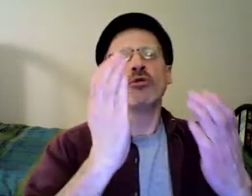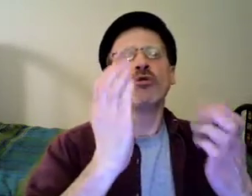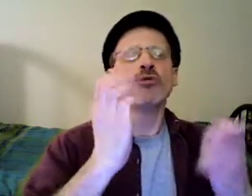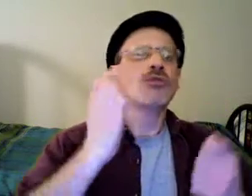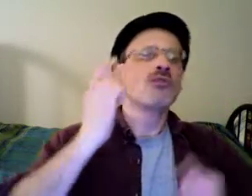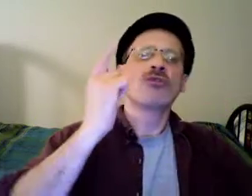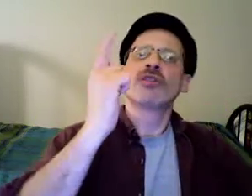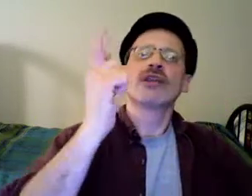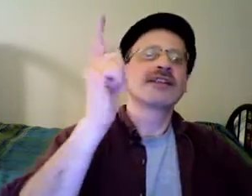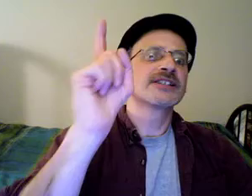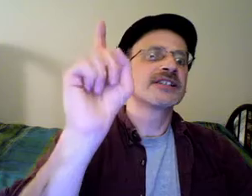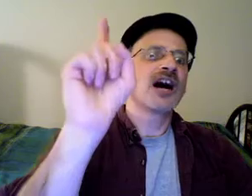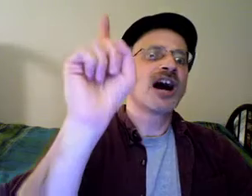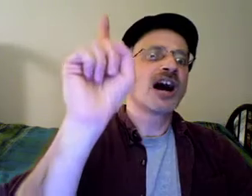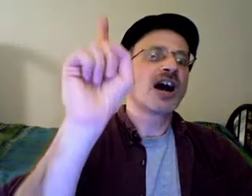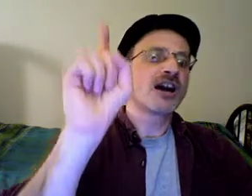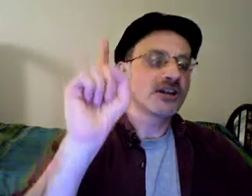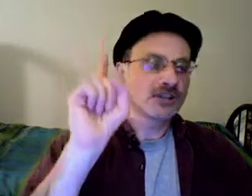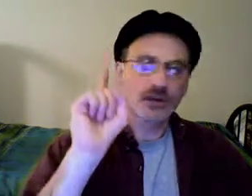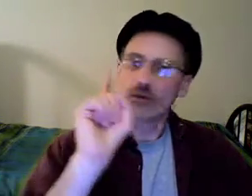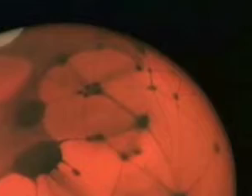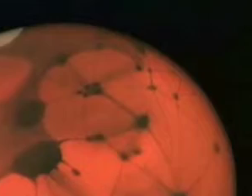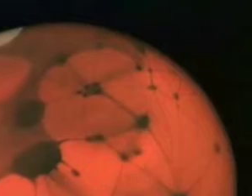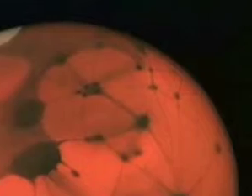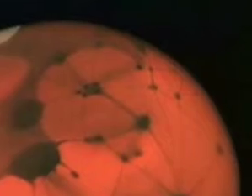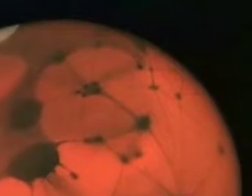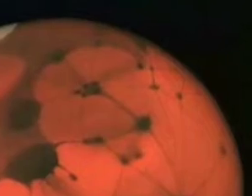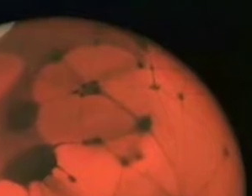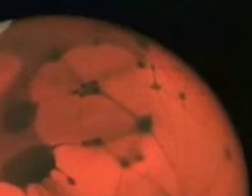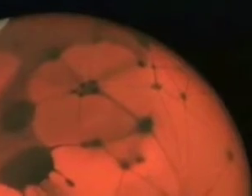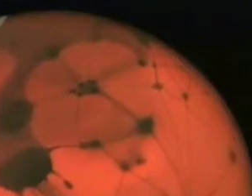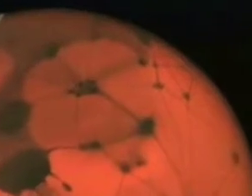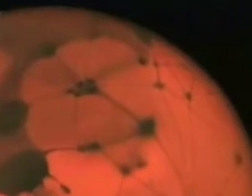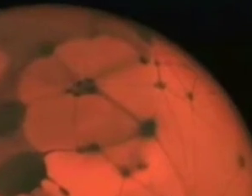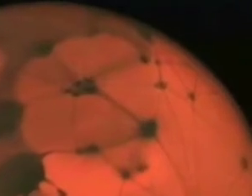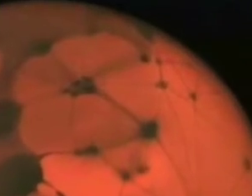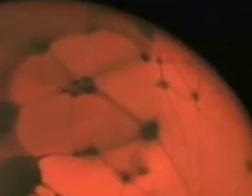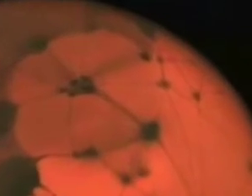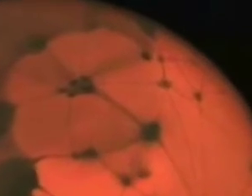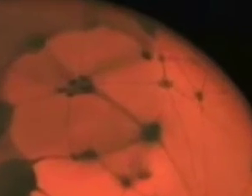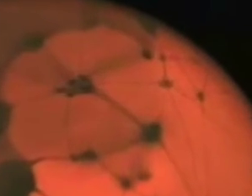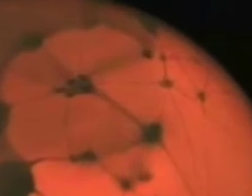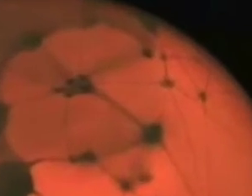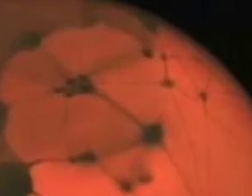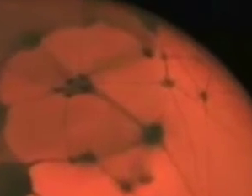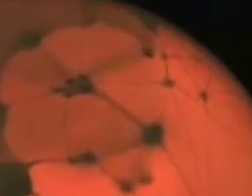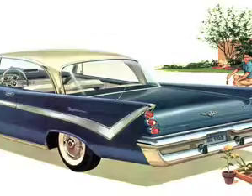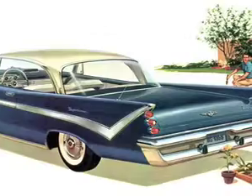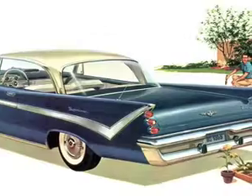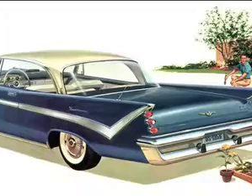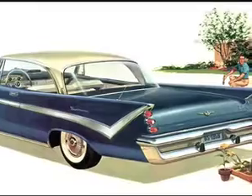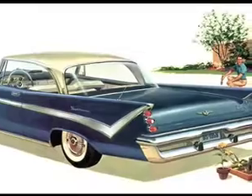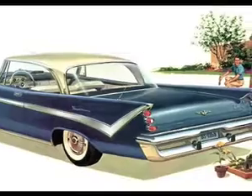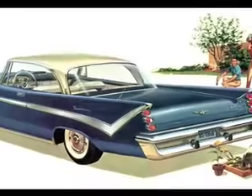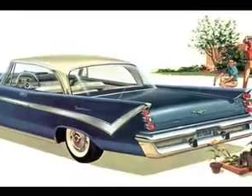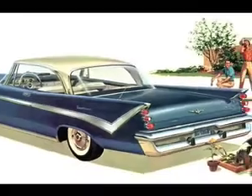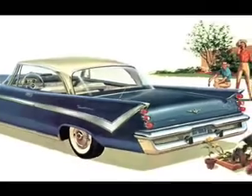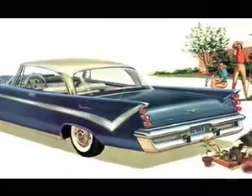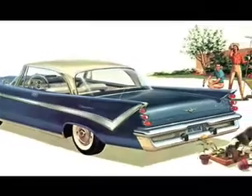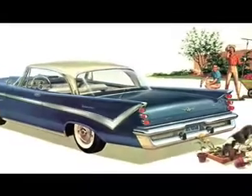1962, the stars were headed straight for Mars, with tail fins on